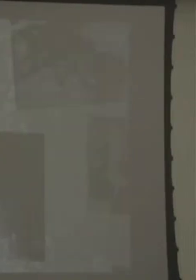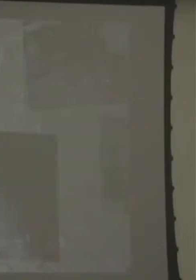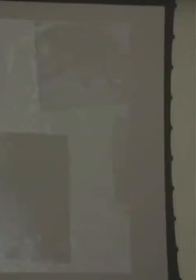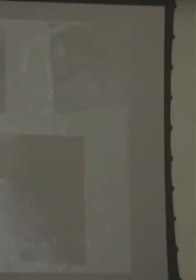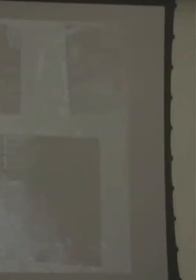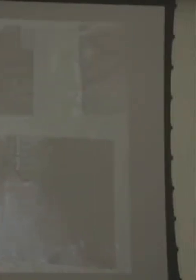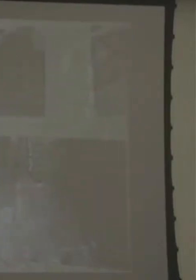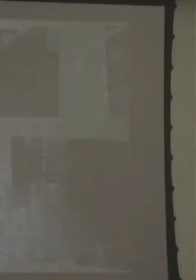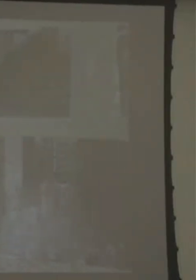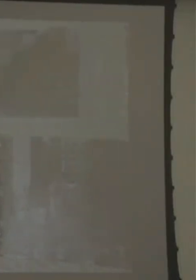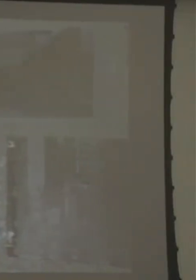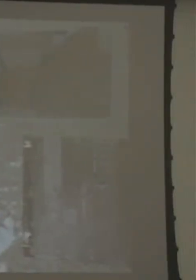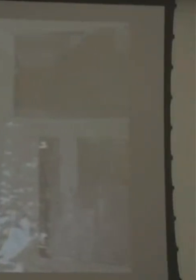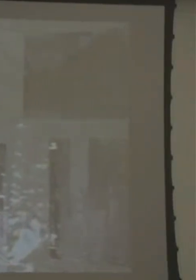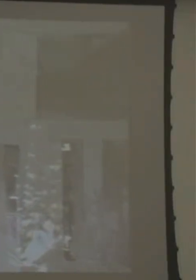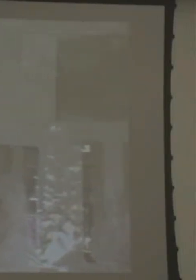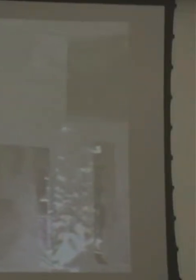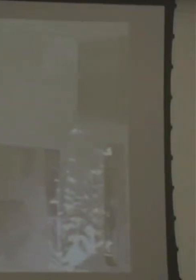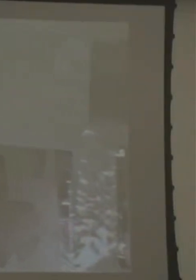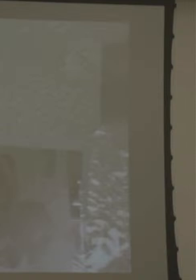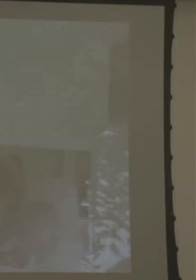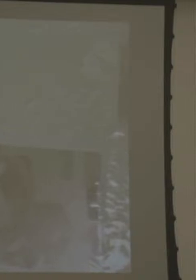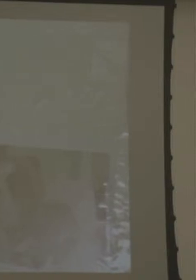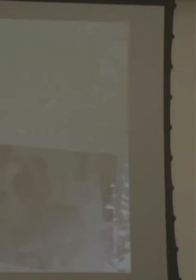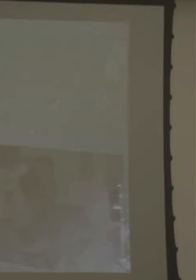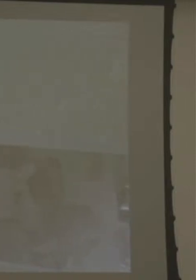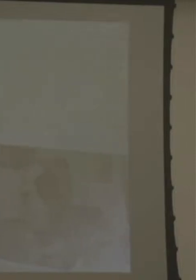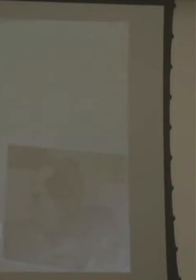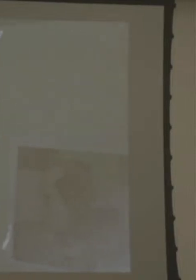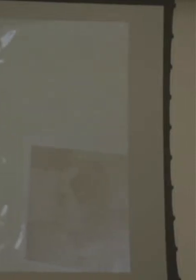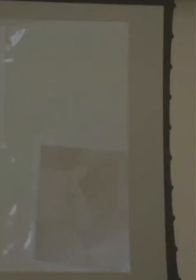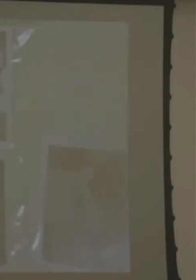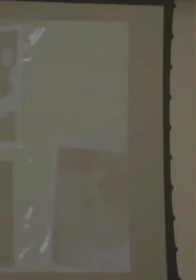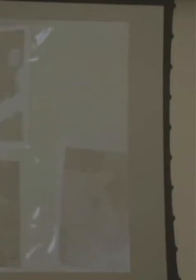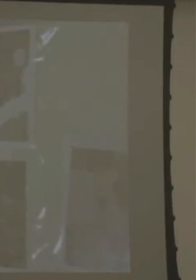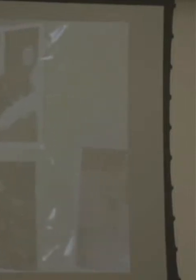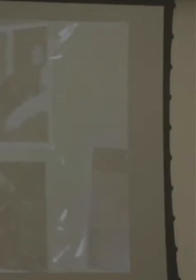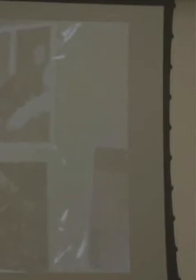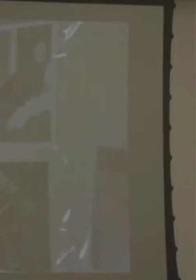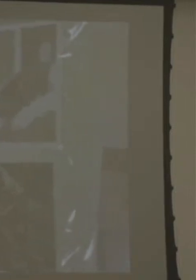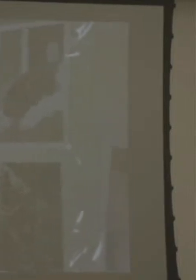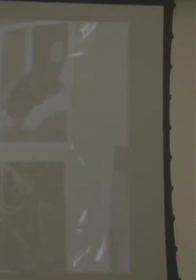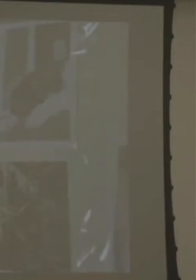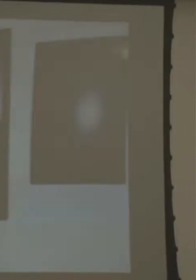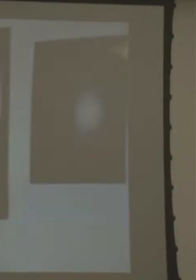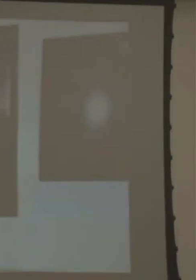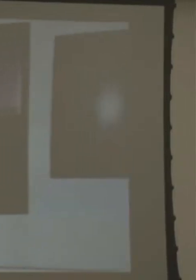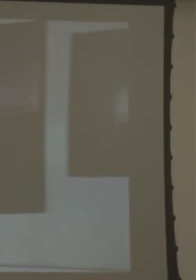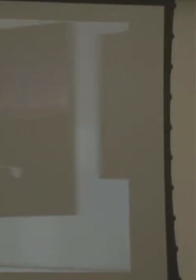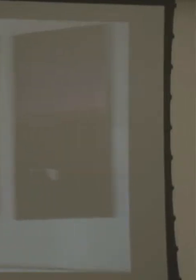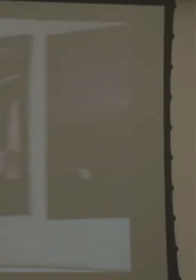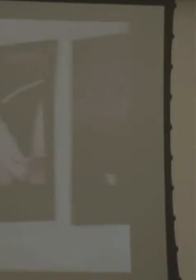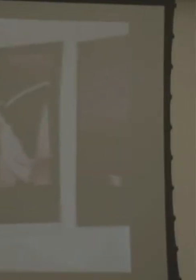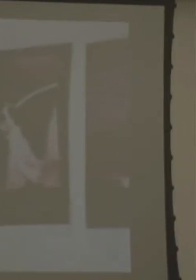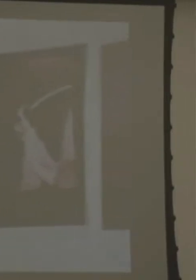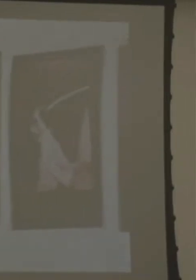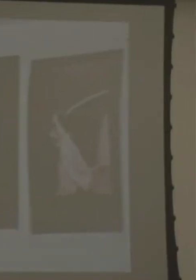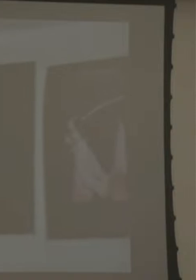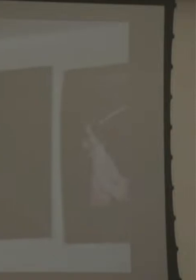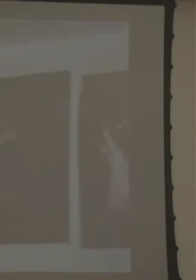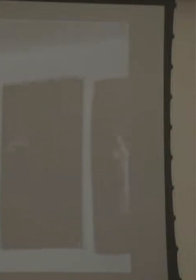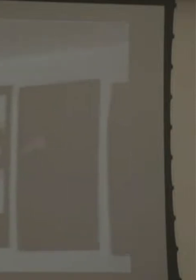14, I discovered darkroom photography. Then at 15, digital.